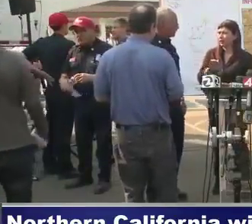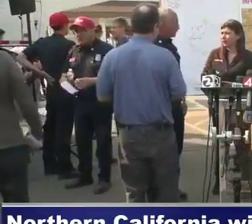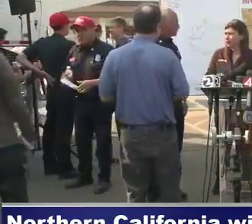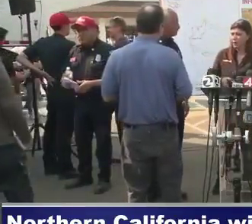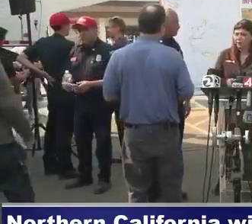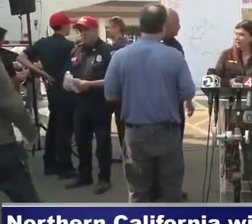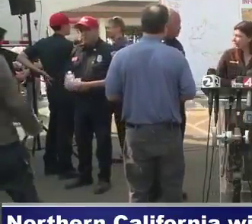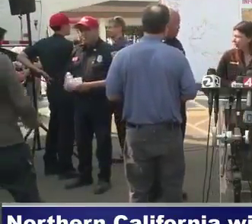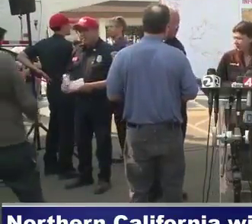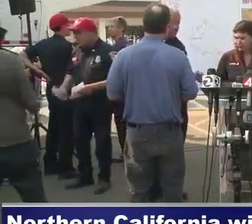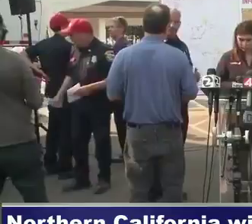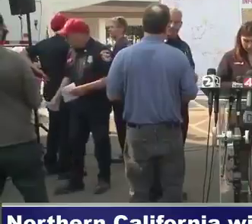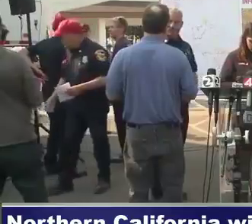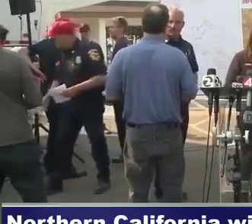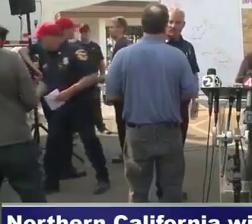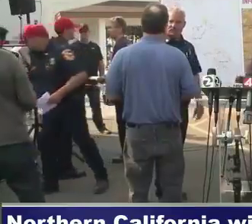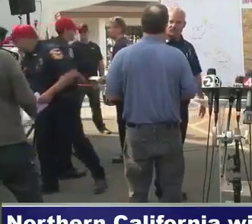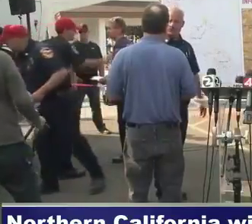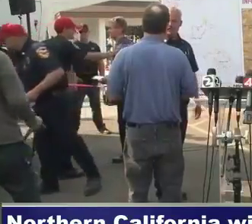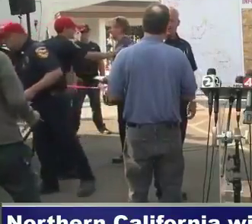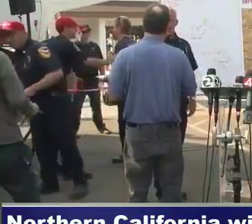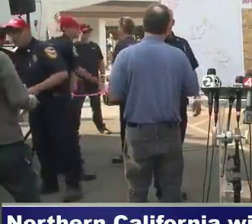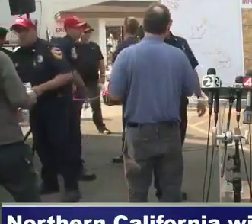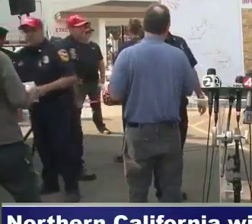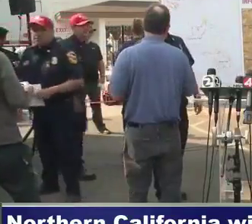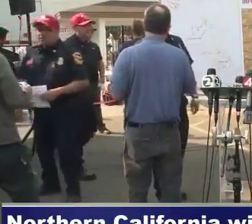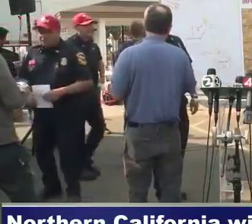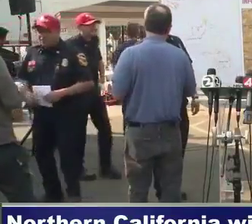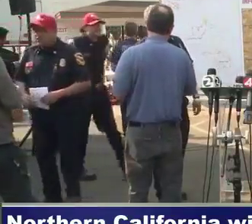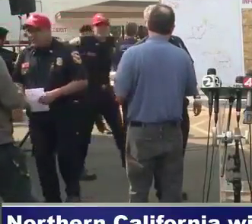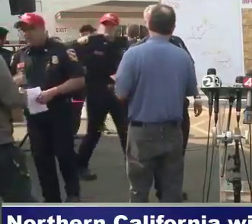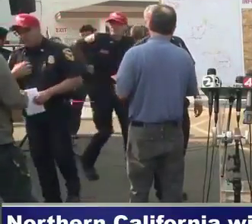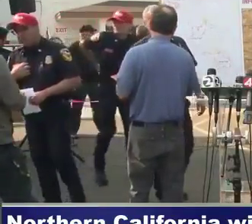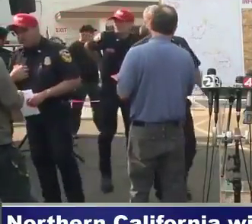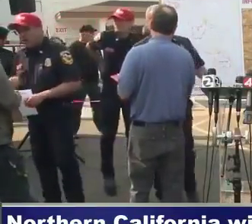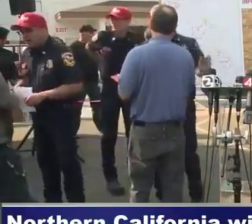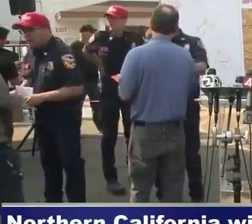don't know. I've been stuck out here to look for logs. Yeah.